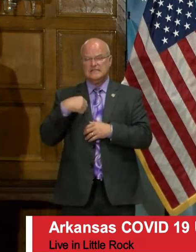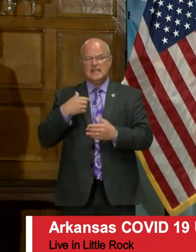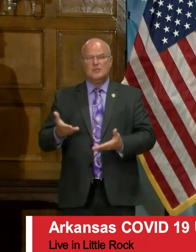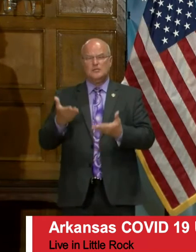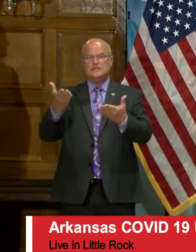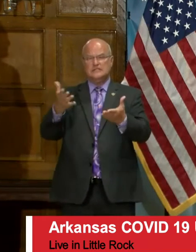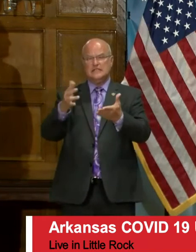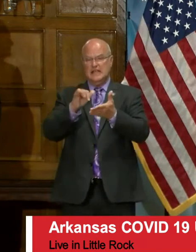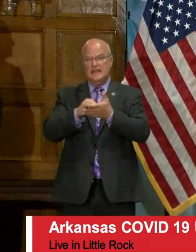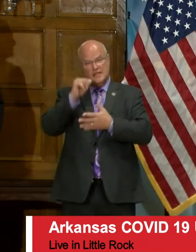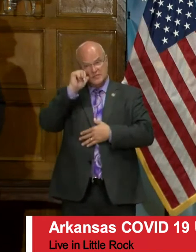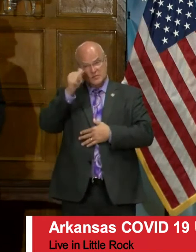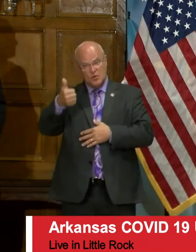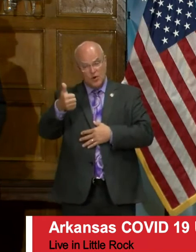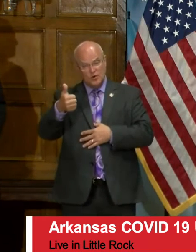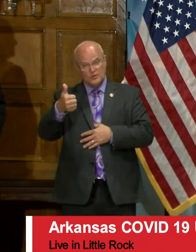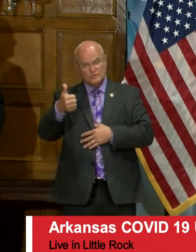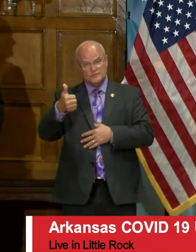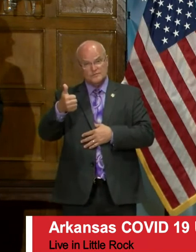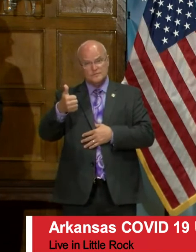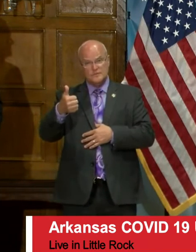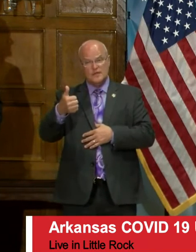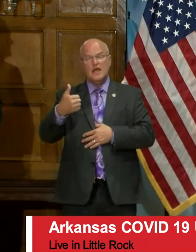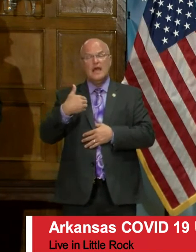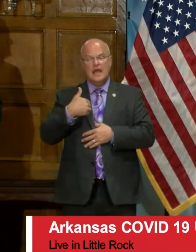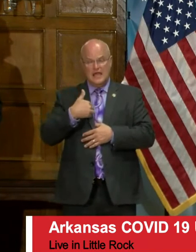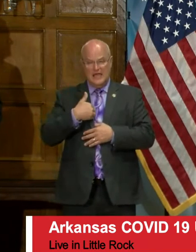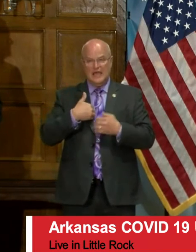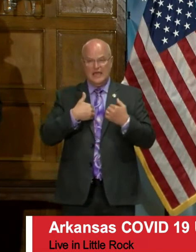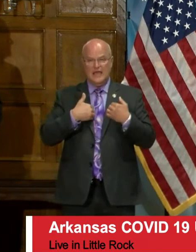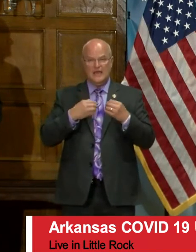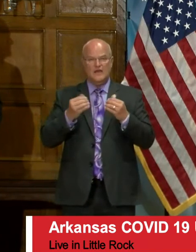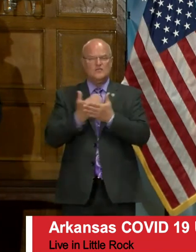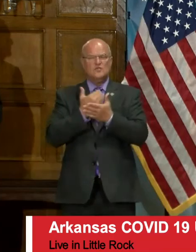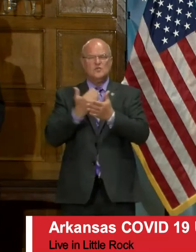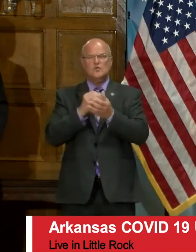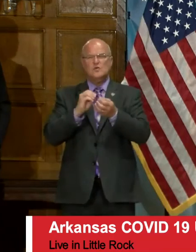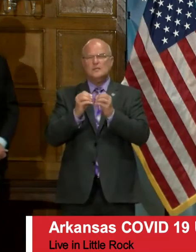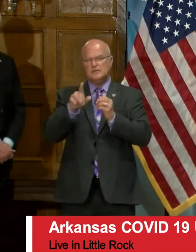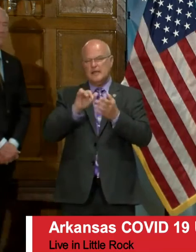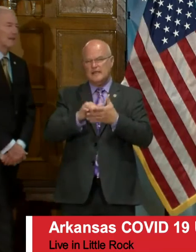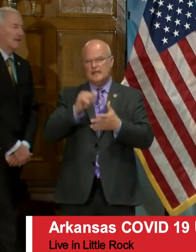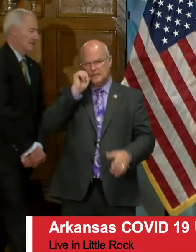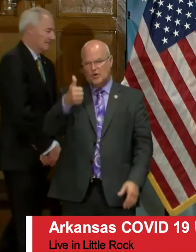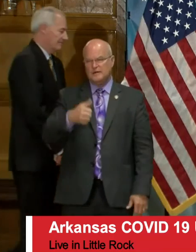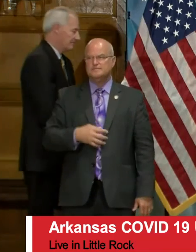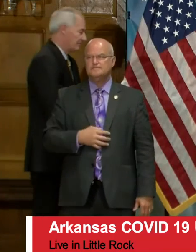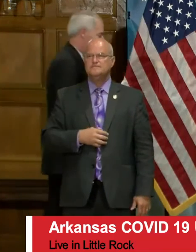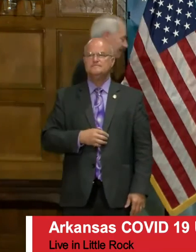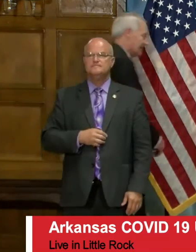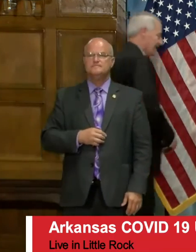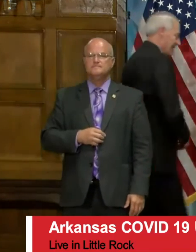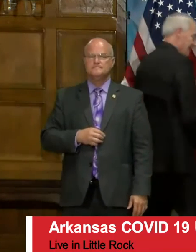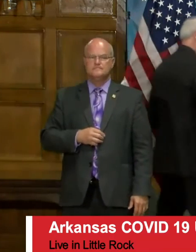present that tomorrow, and we should have some new numbers on that.